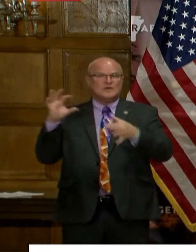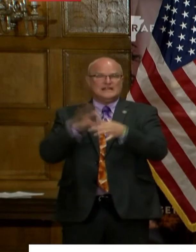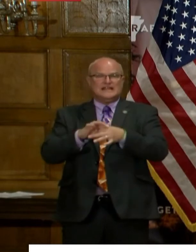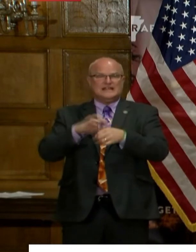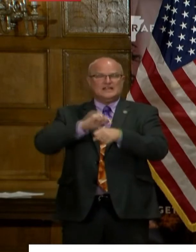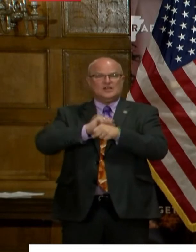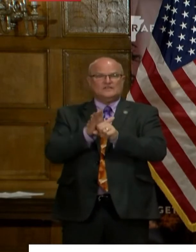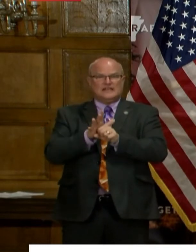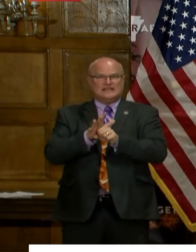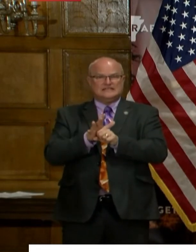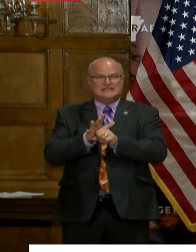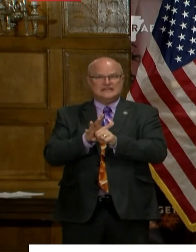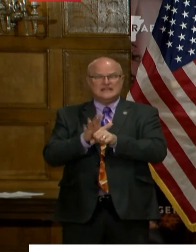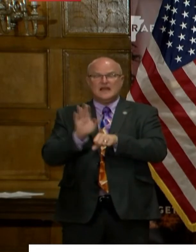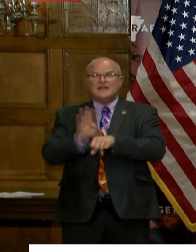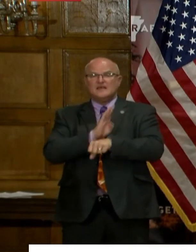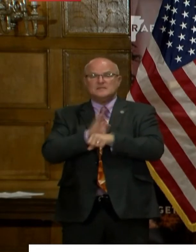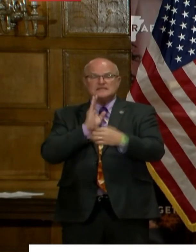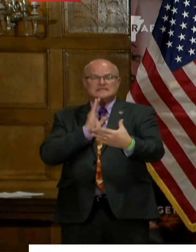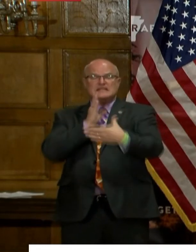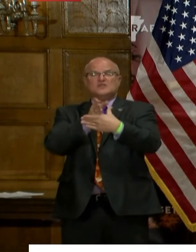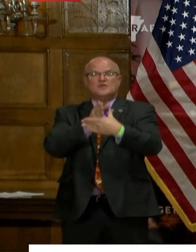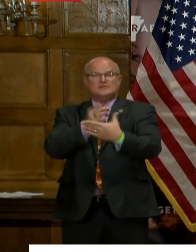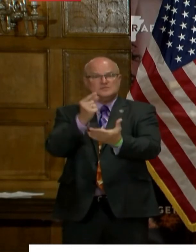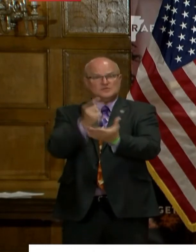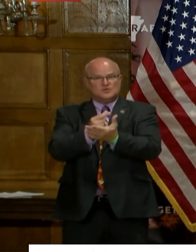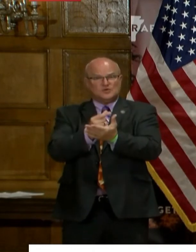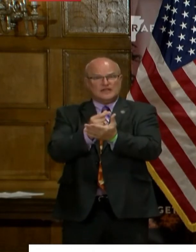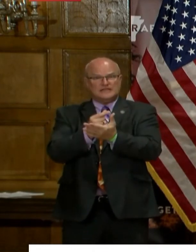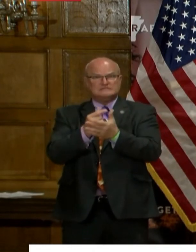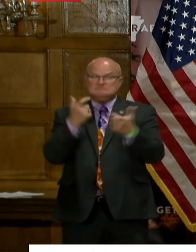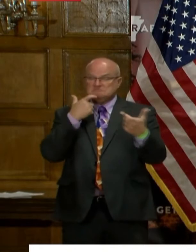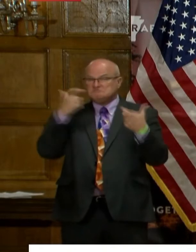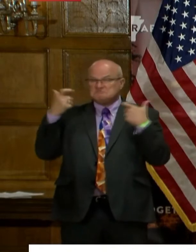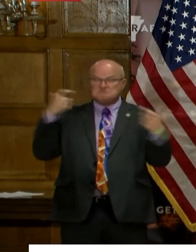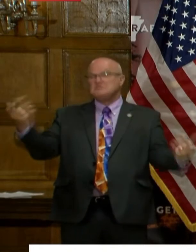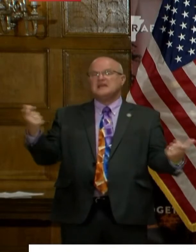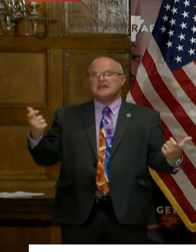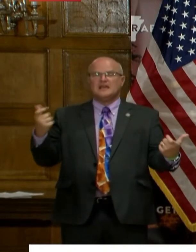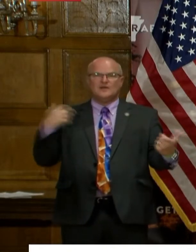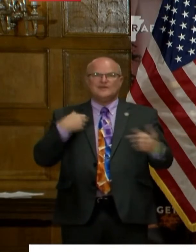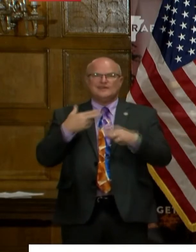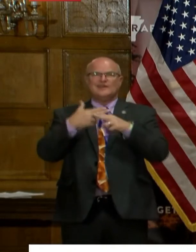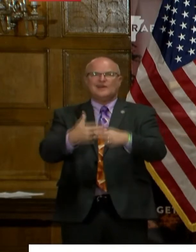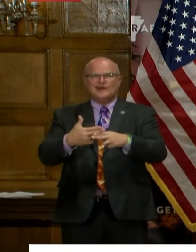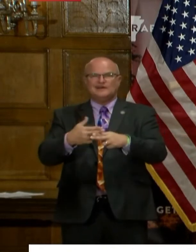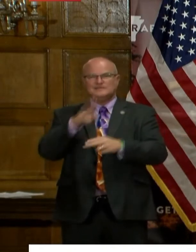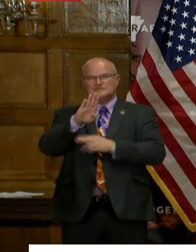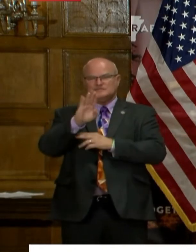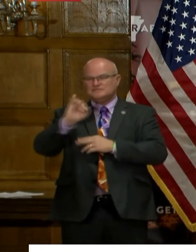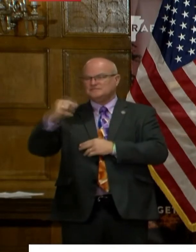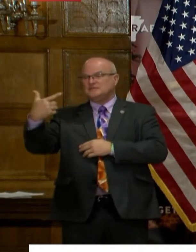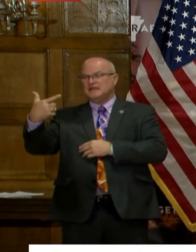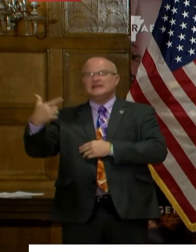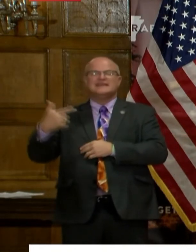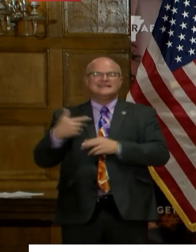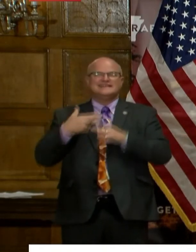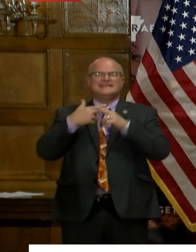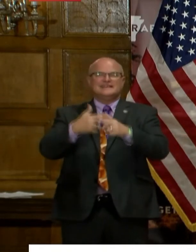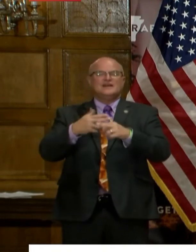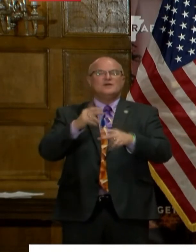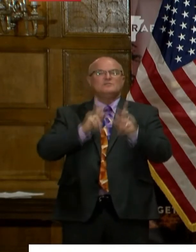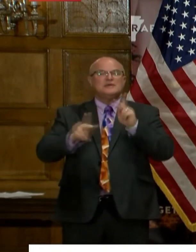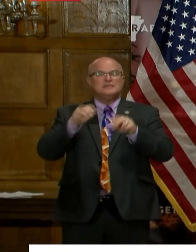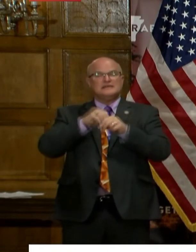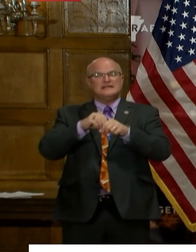COVID-19. The Business Interruption Grant, or BIG, as we've come to call it, is available to entities